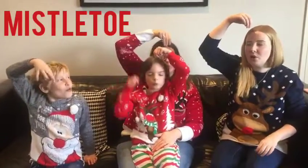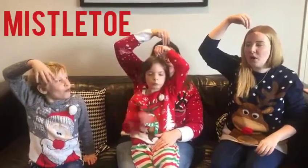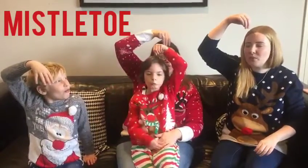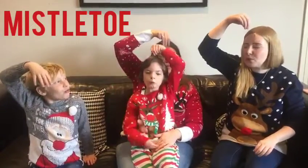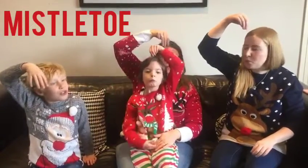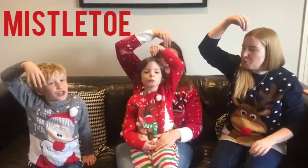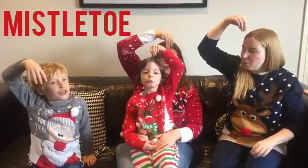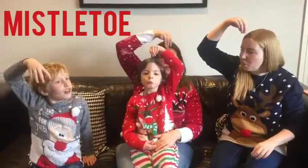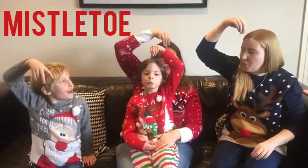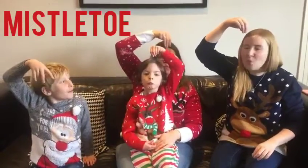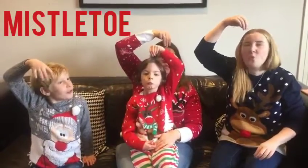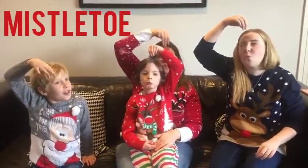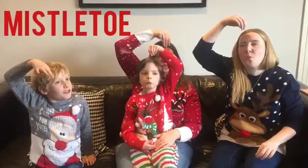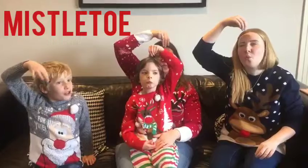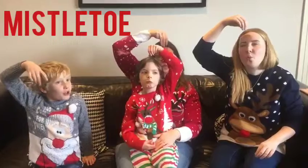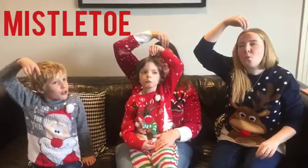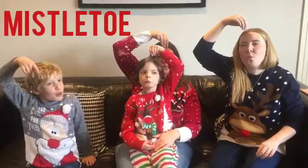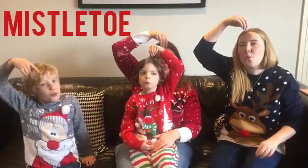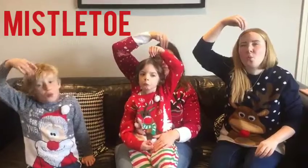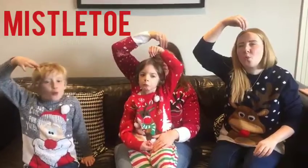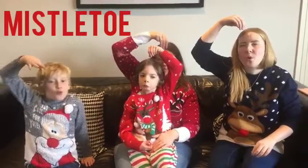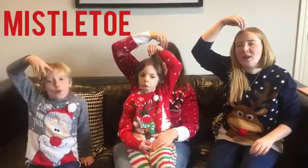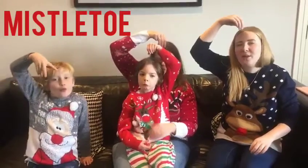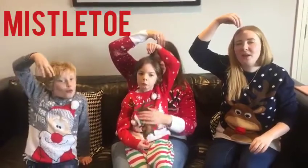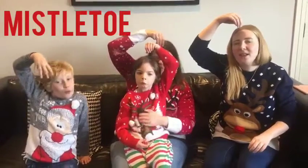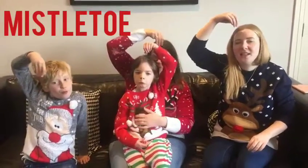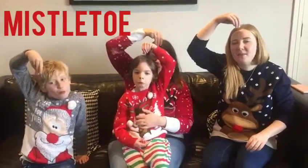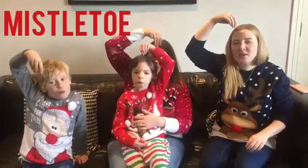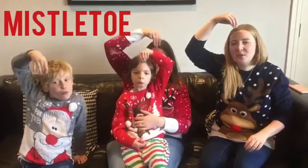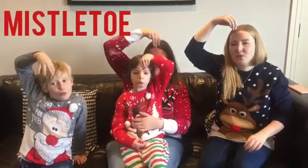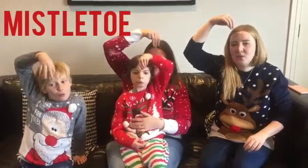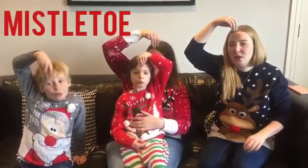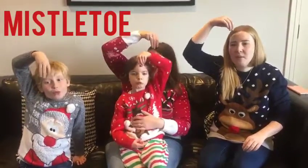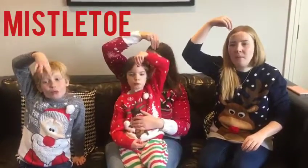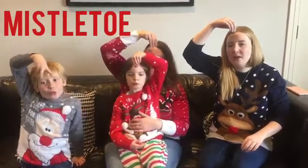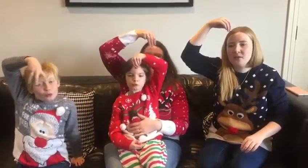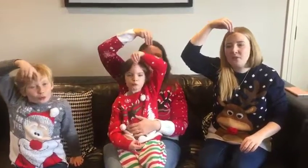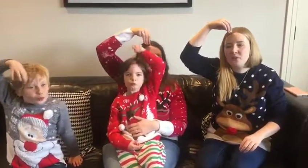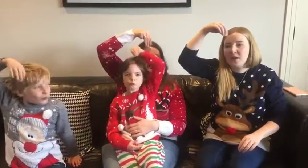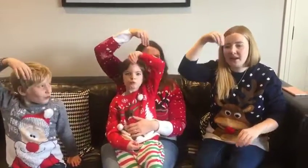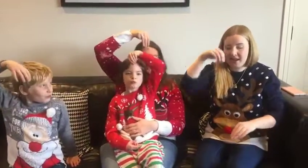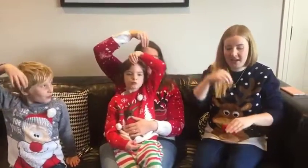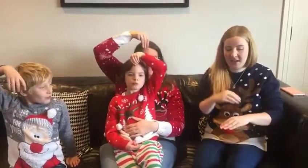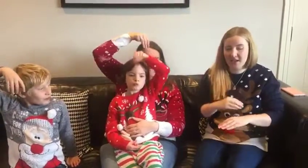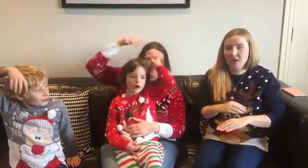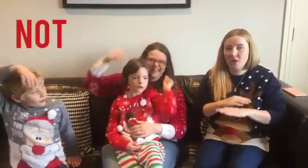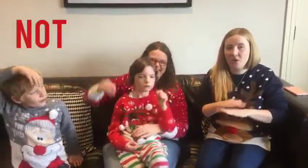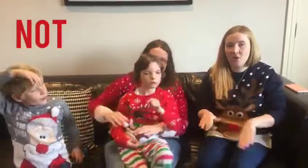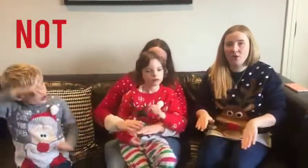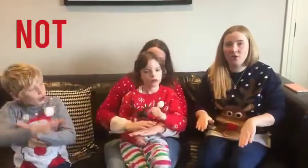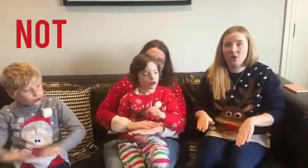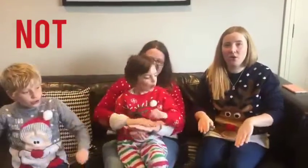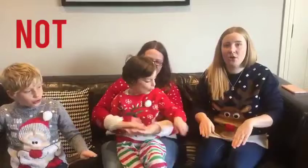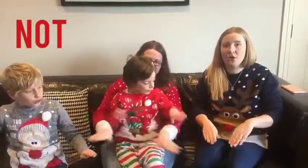with your lips? You need to, like, pretend you're kissing. A little kissy mistletoe. Mm. Mistletoe, again,